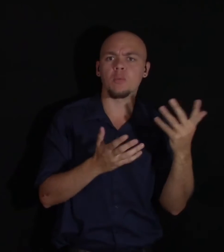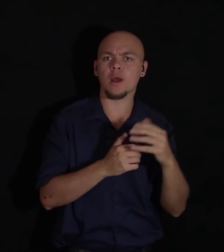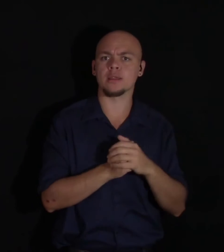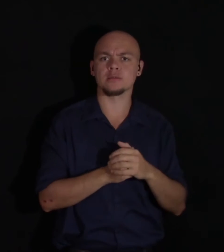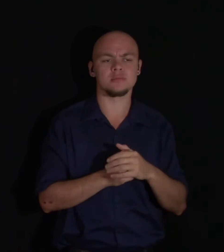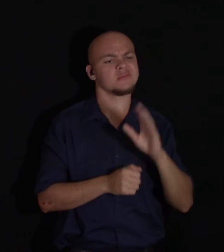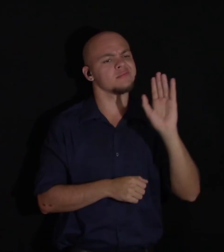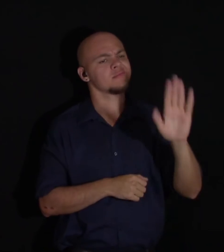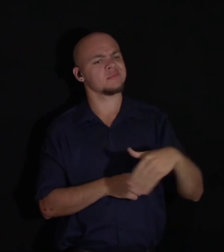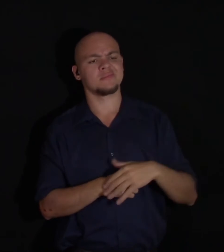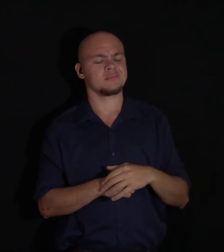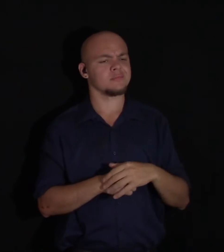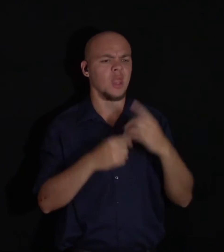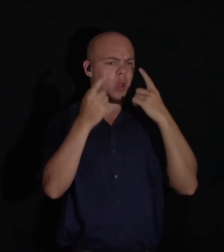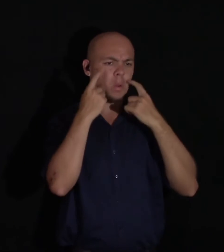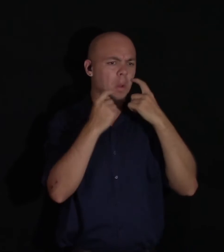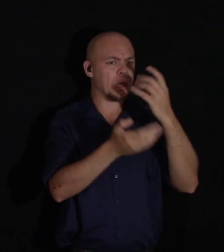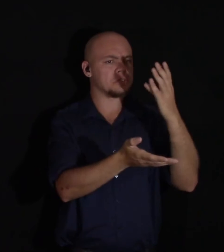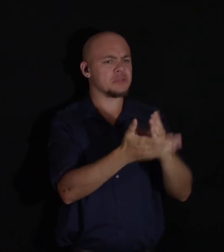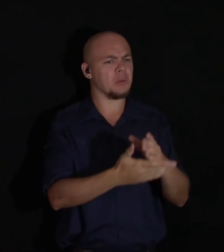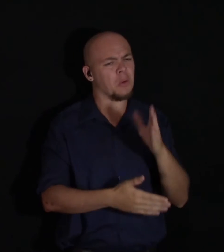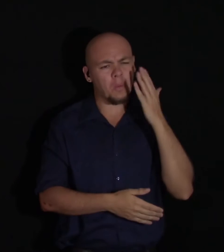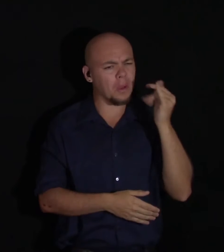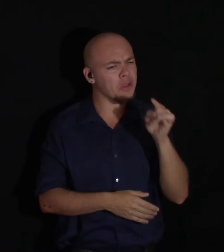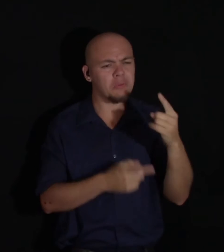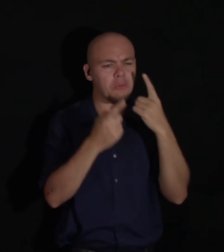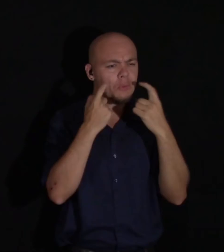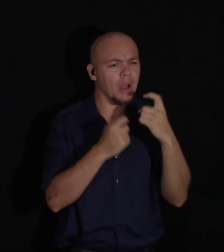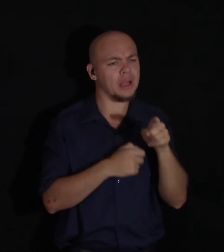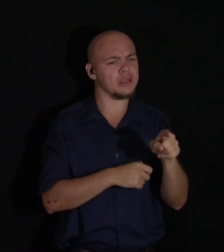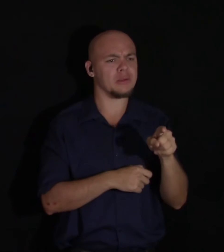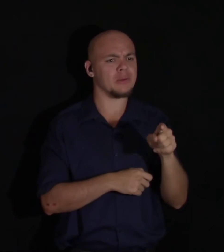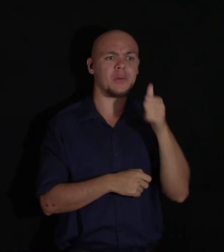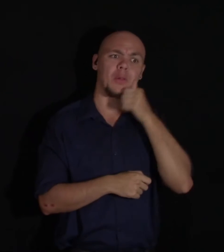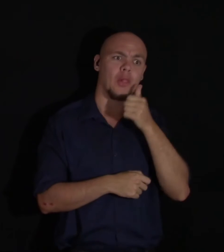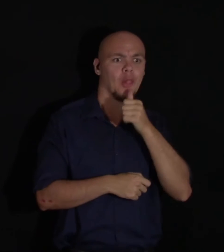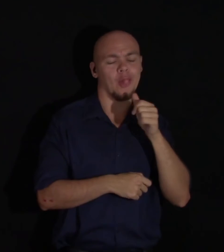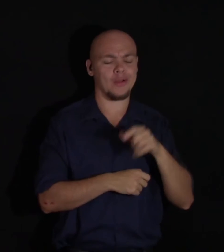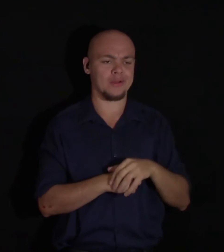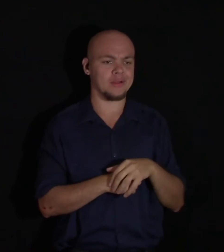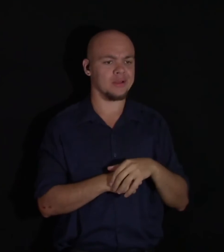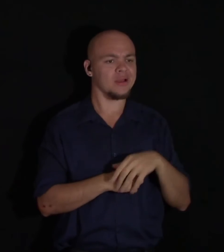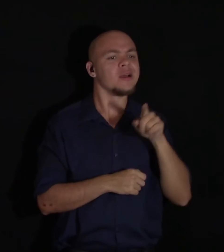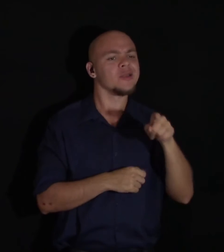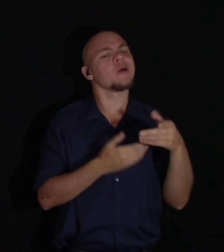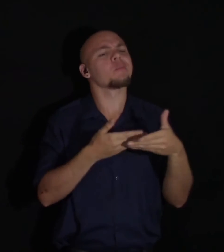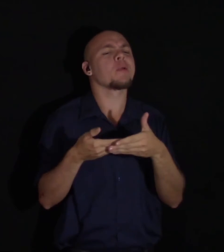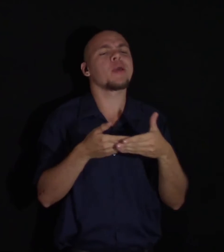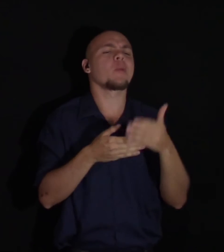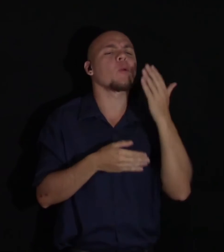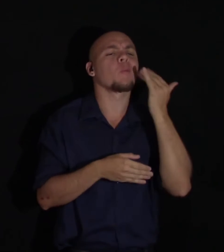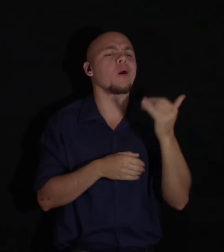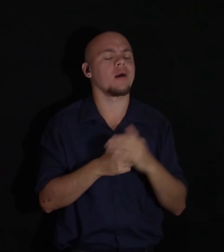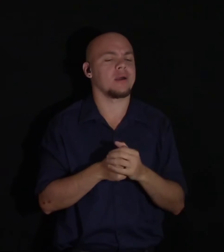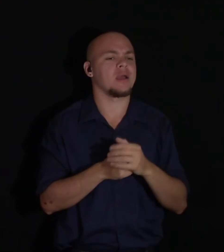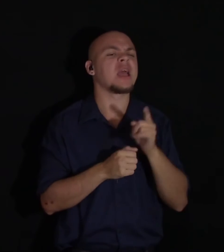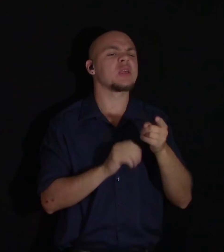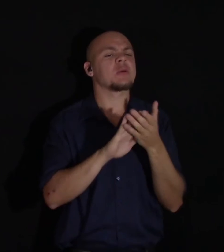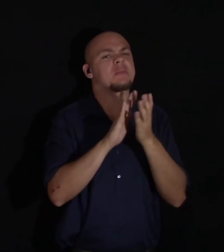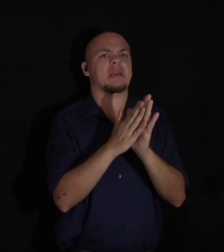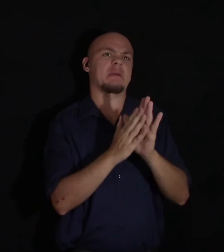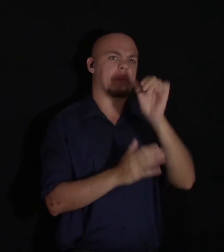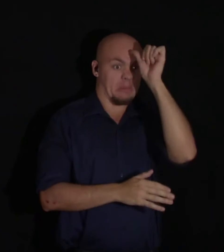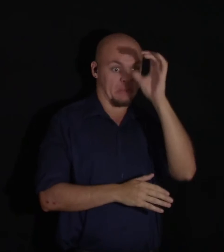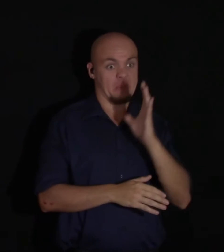Hey, stop crying. Why are you crying? Why are you such a girl? Why are you being a baby? Can you just man up for a